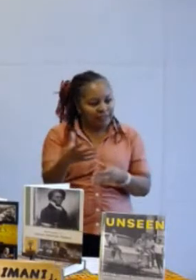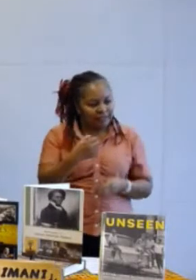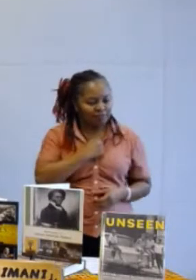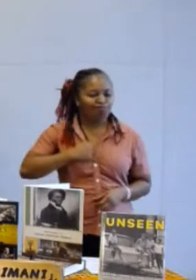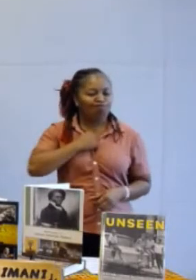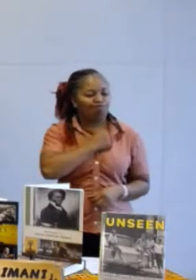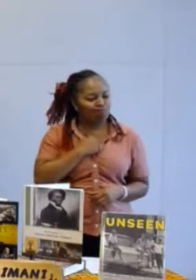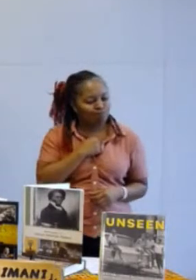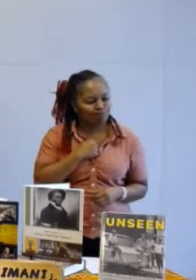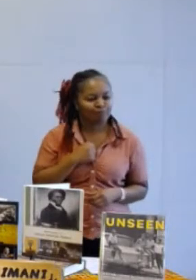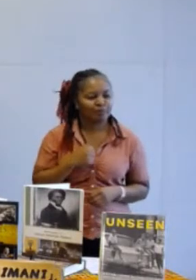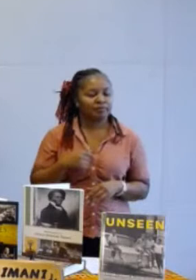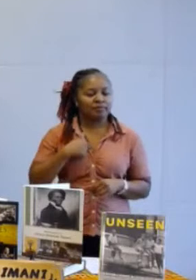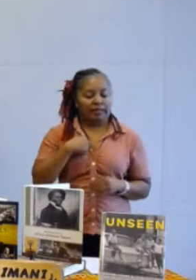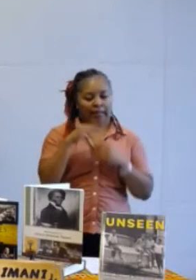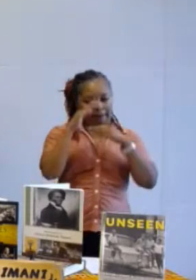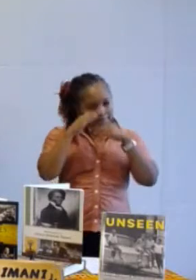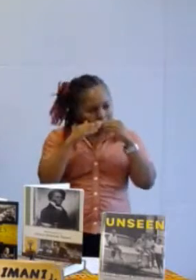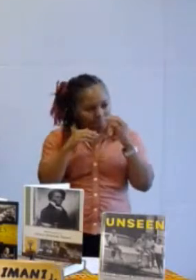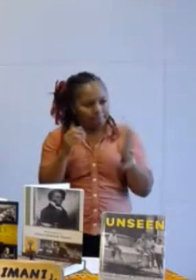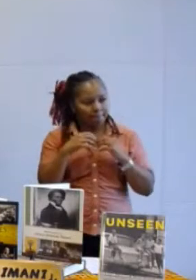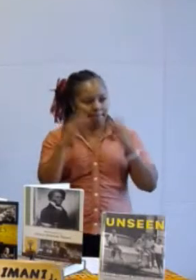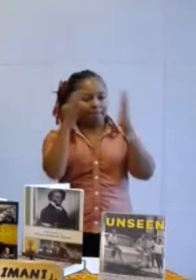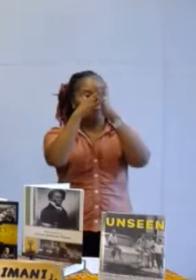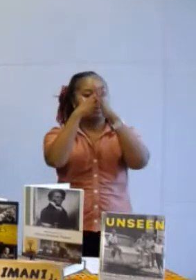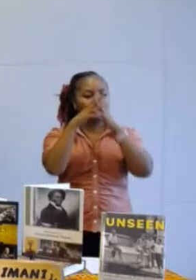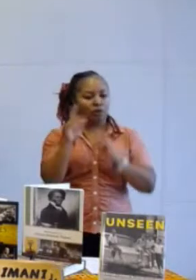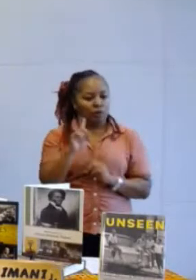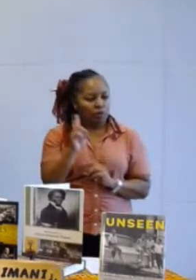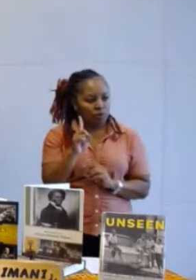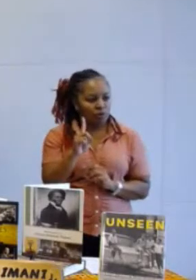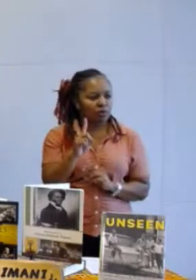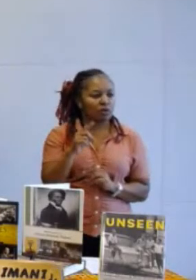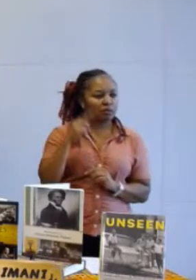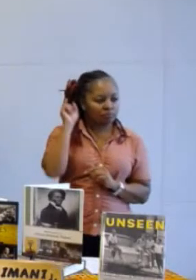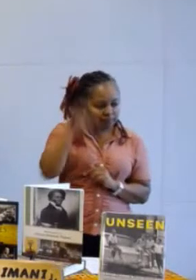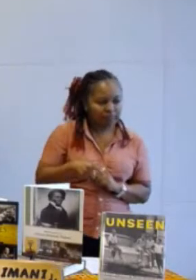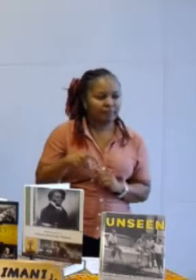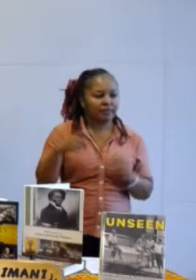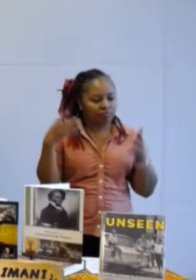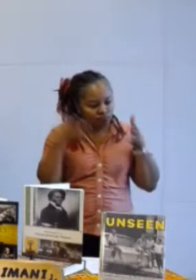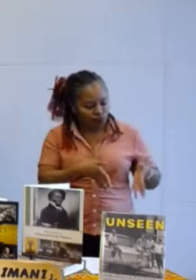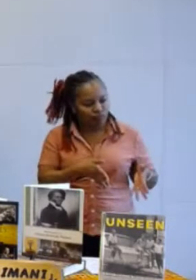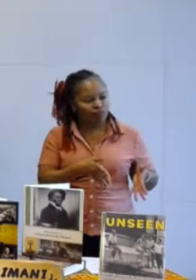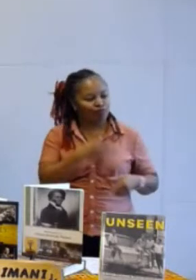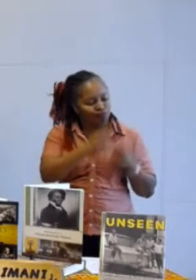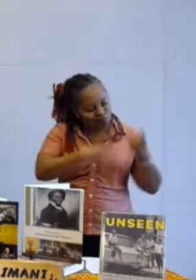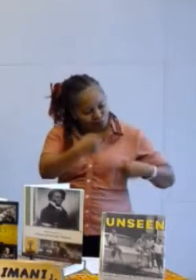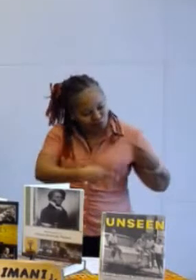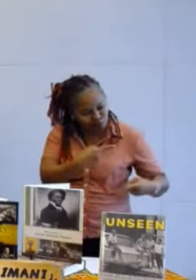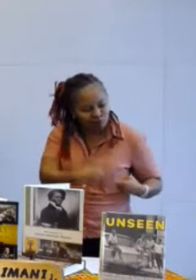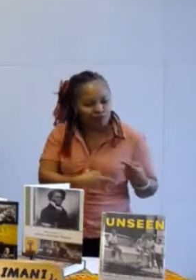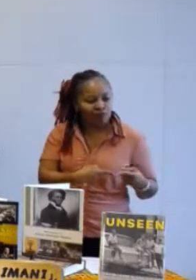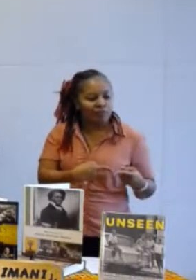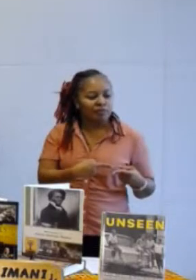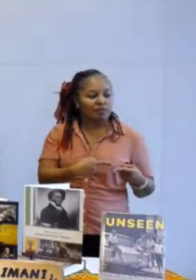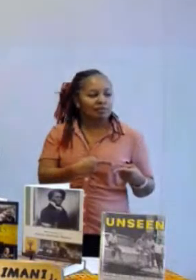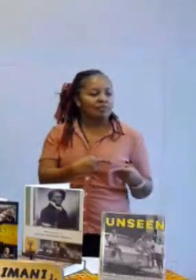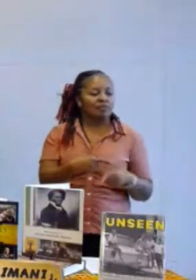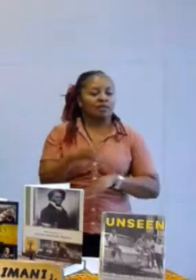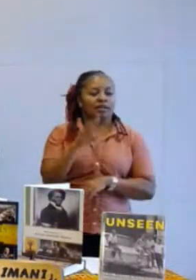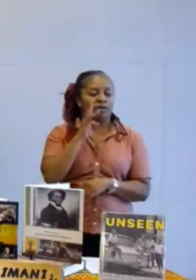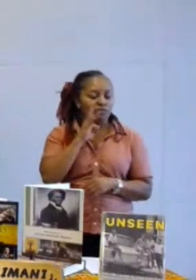comes from this. Build where you are, and dare leave a legacy that will last as long as the sun shines and the water